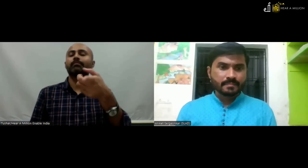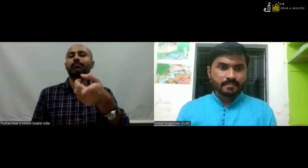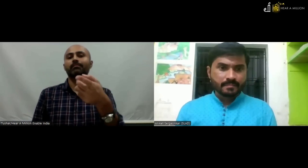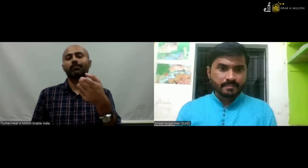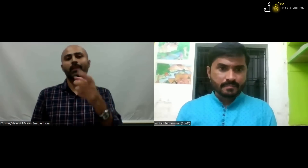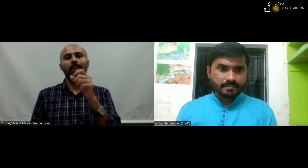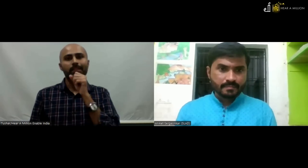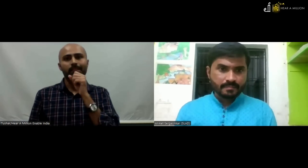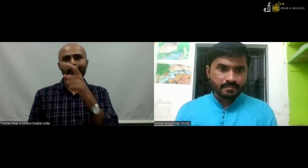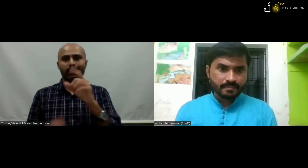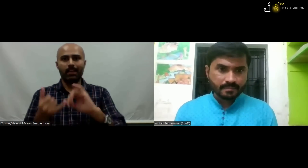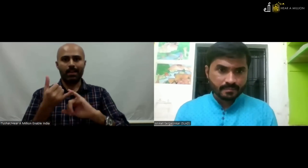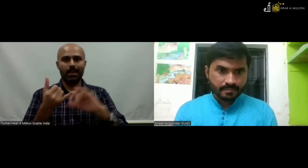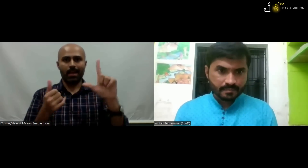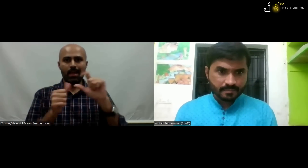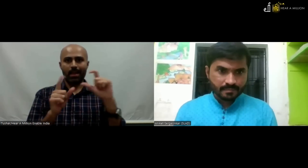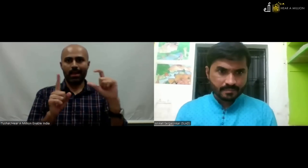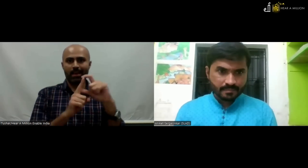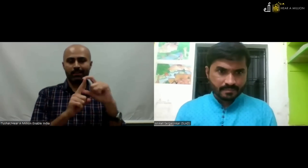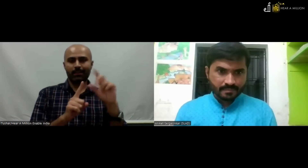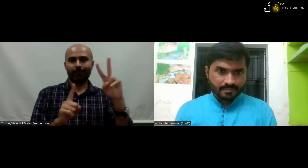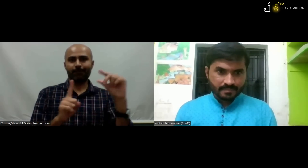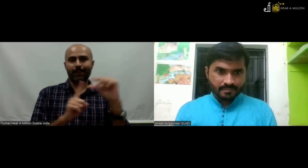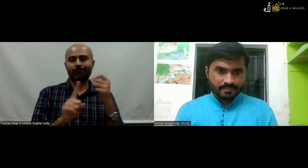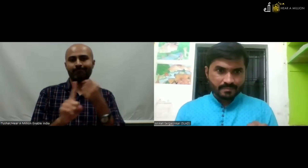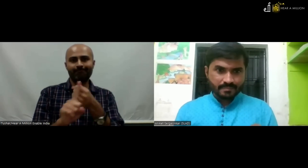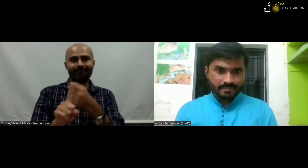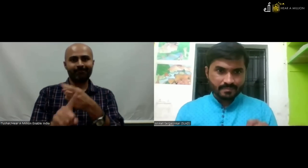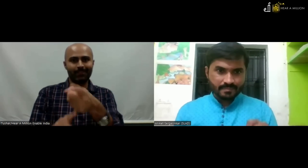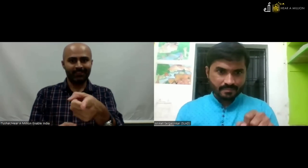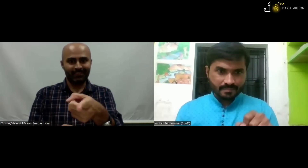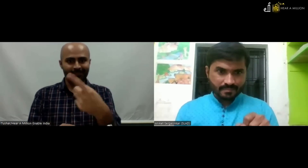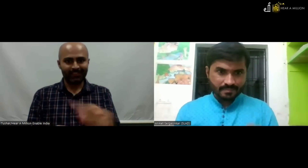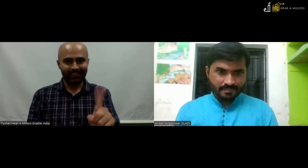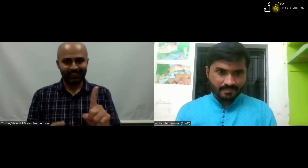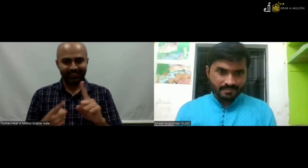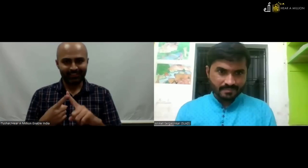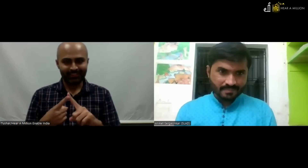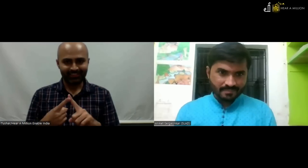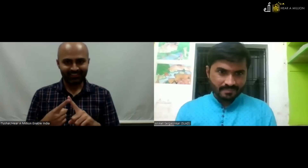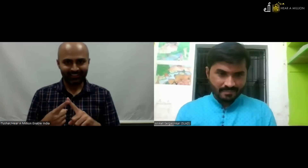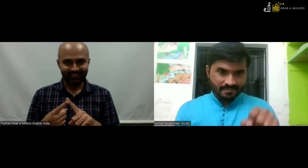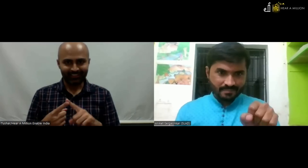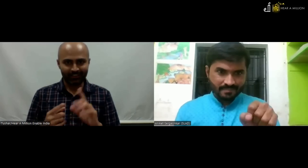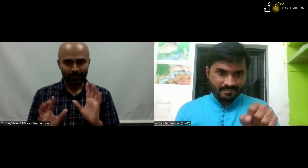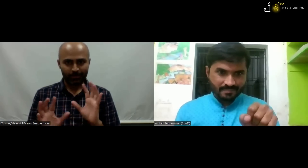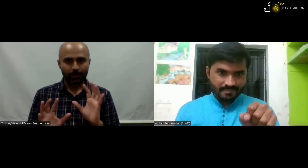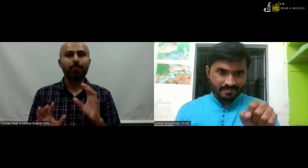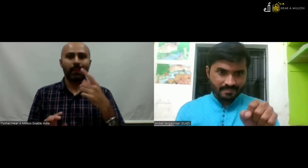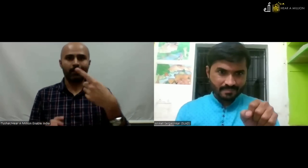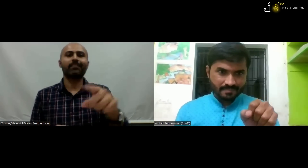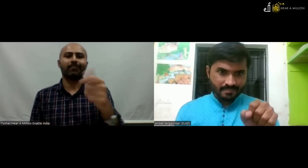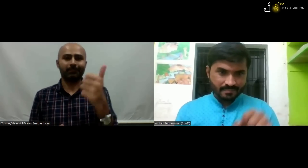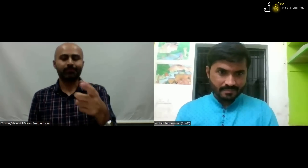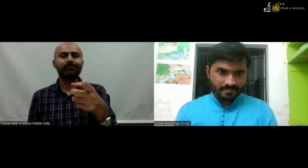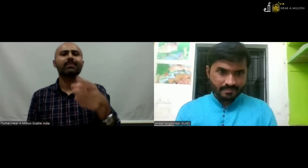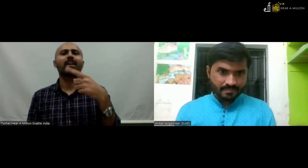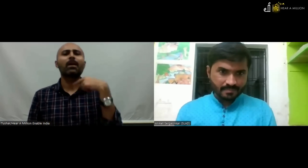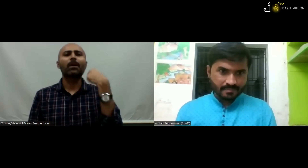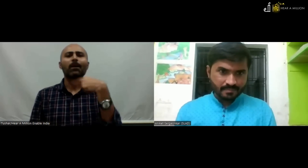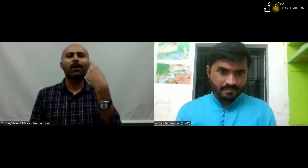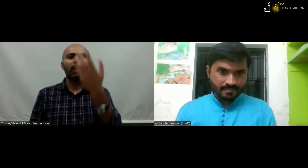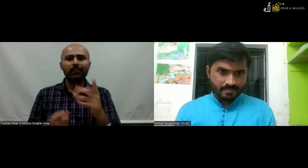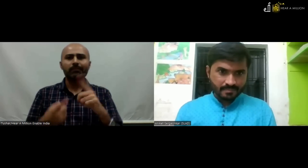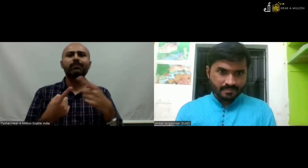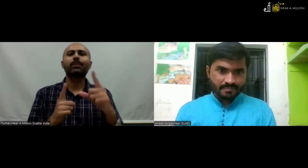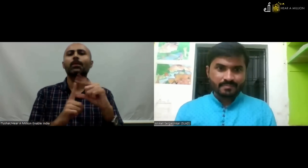place only. Okay, so I would like to ask you, Aniket, the SLAD